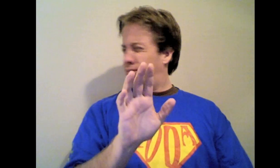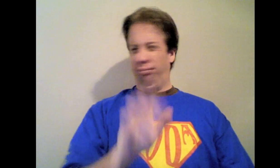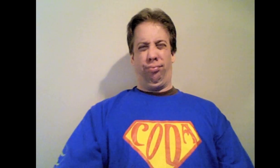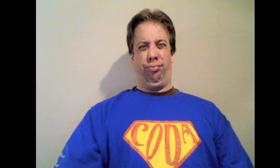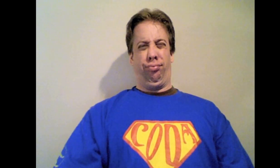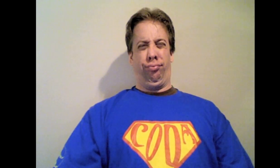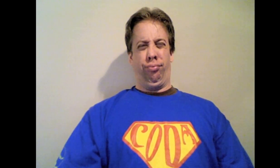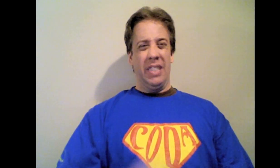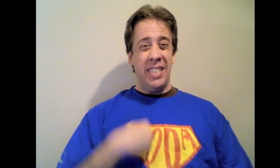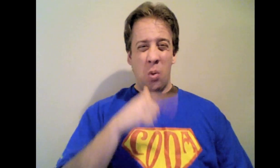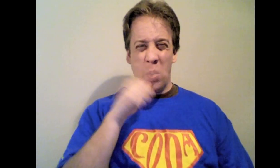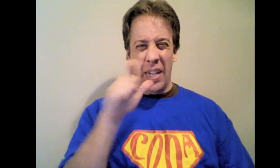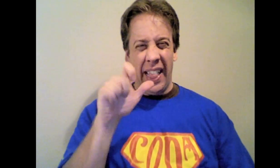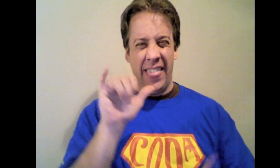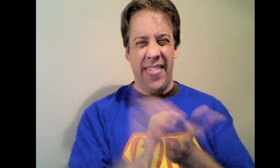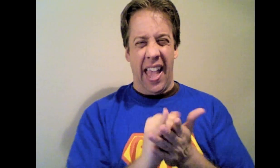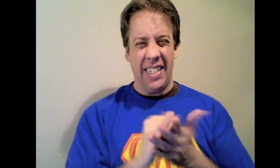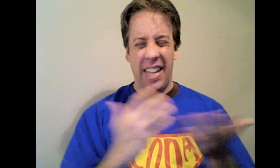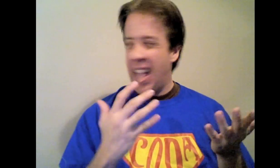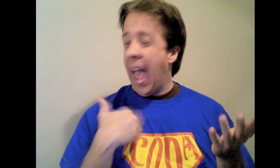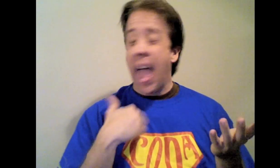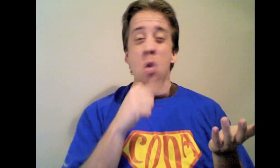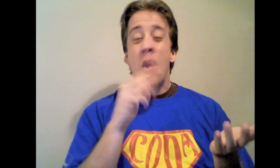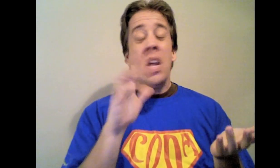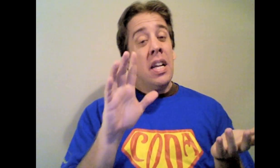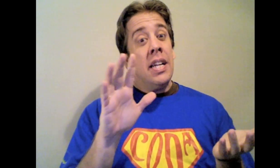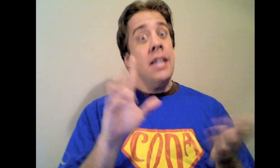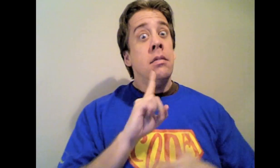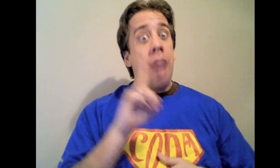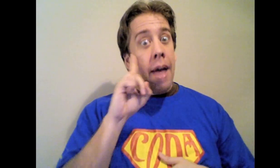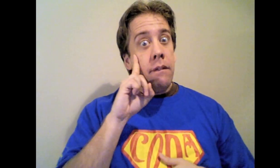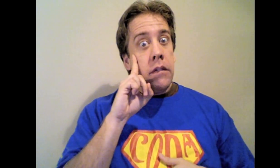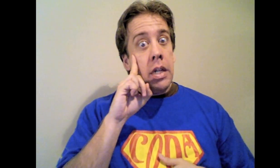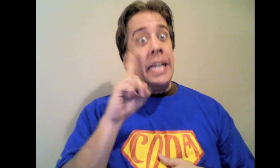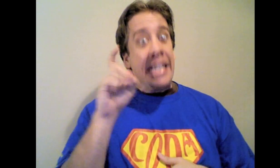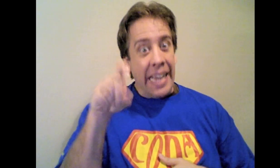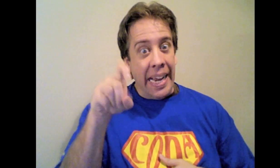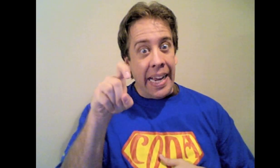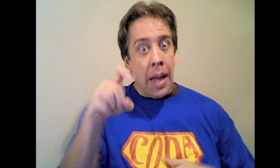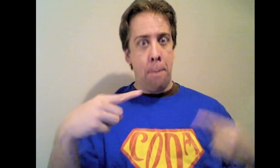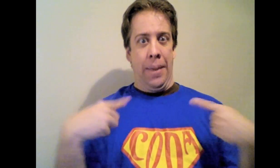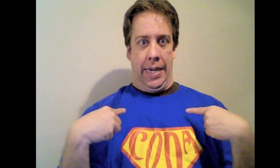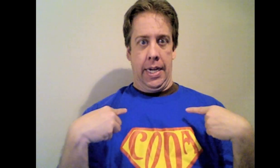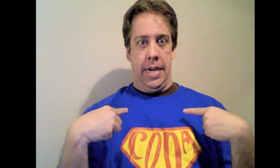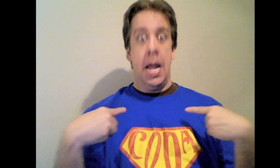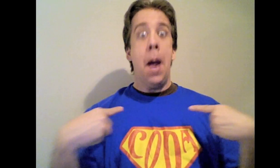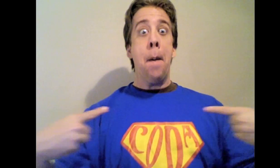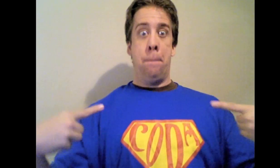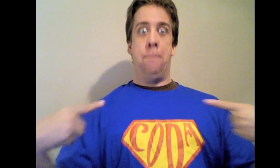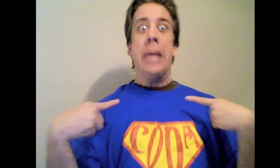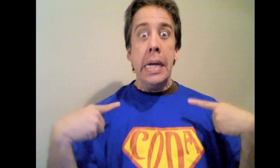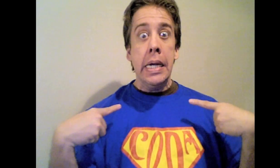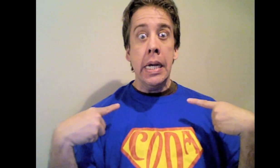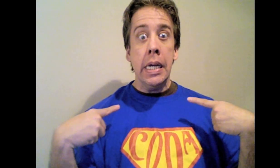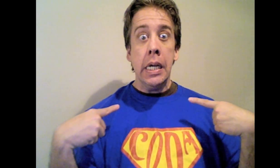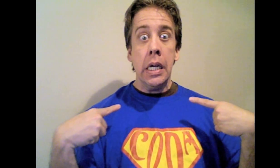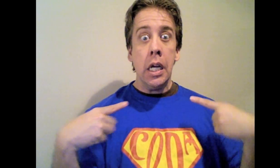$50 an hour? I don't need that kind of money. Who's rich? Dude, the deaf need me.